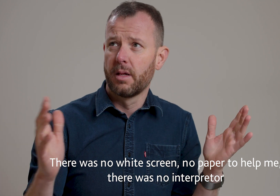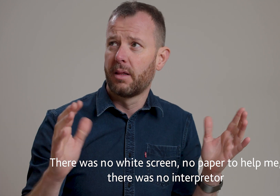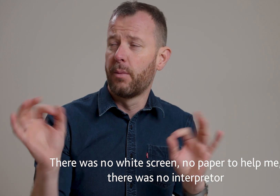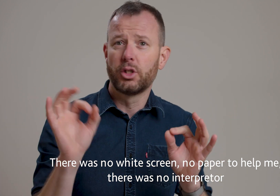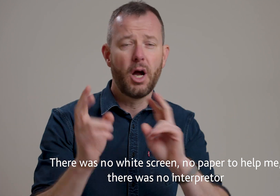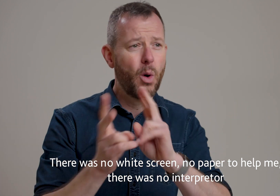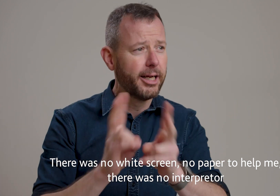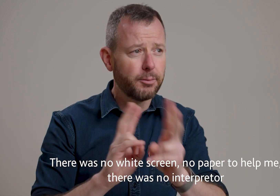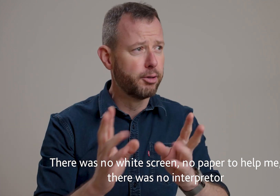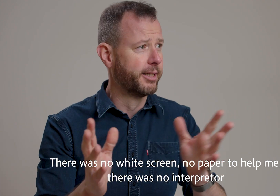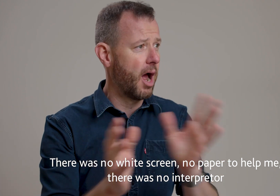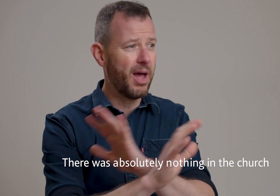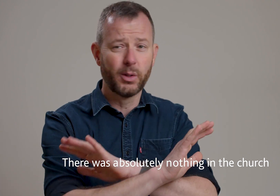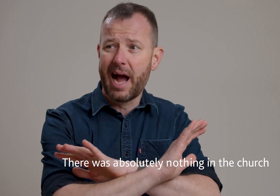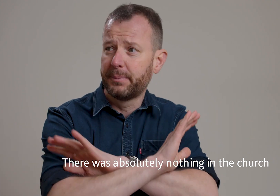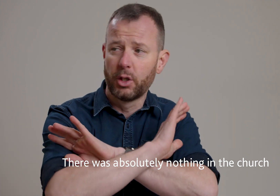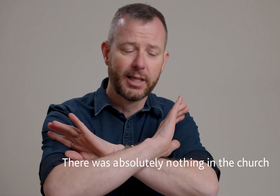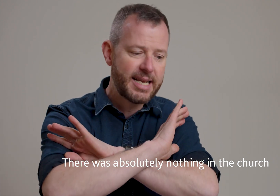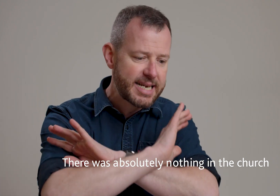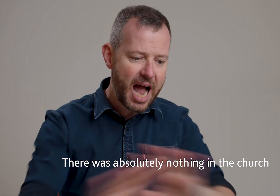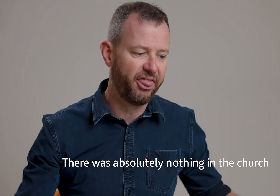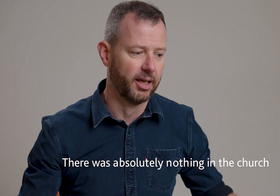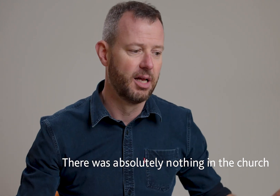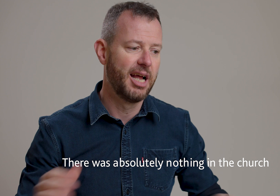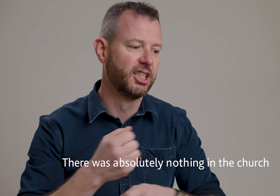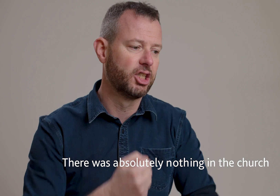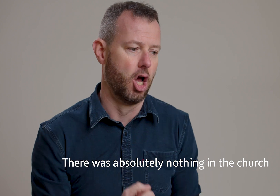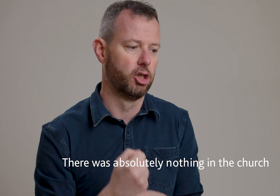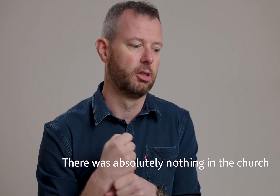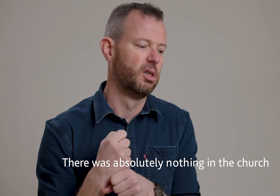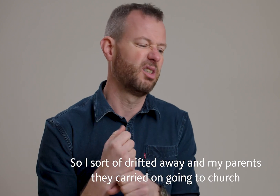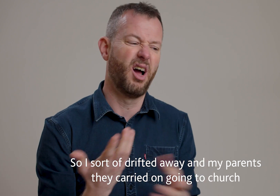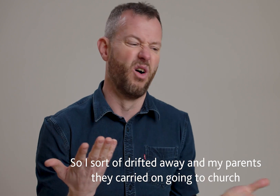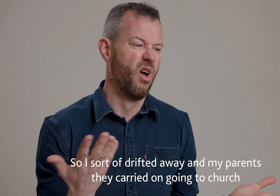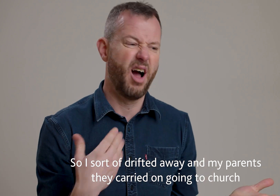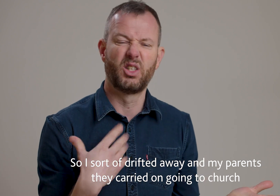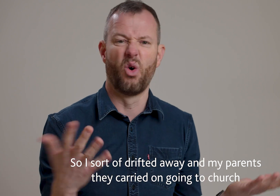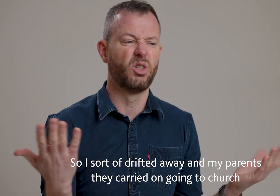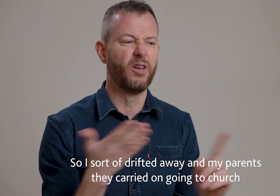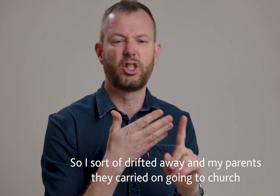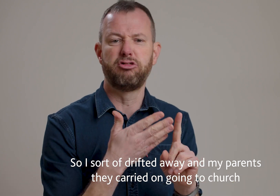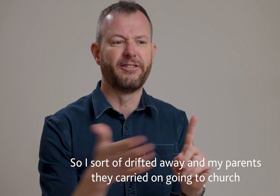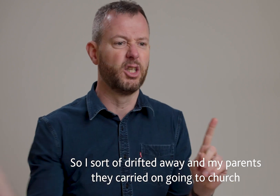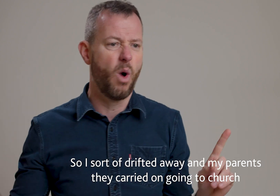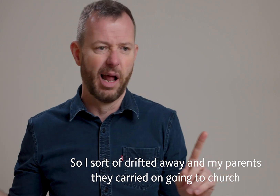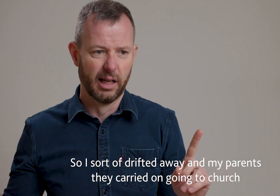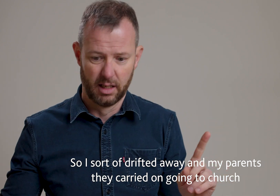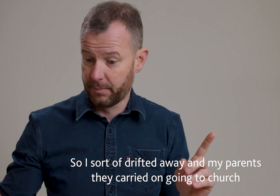There was no eight to three times. There was absolutely nothing in the star. So I thought I'd twitch it away.